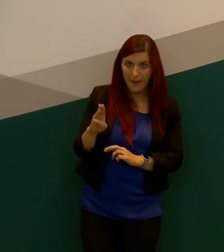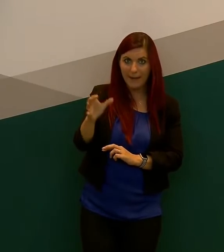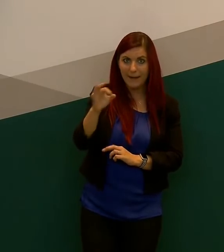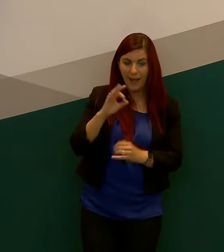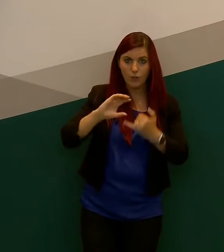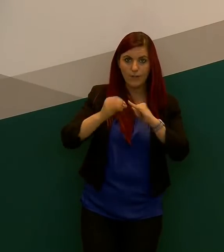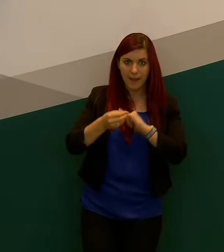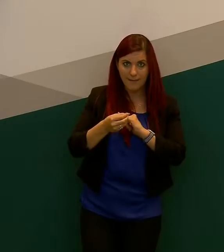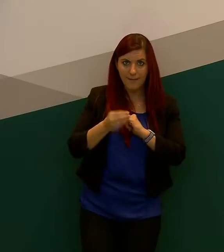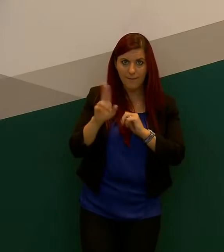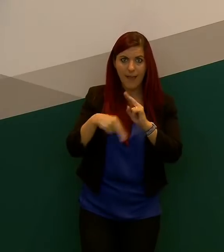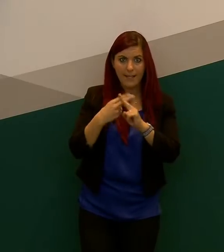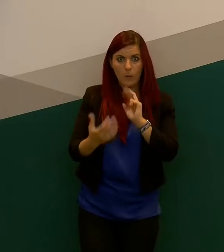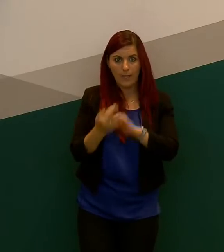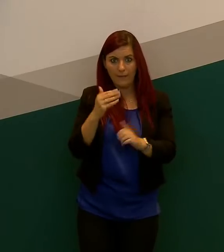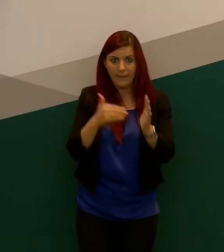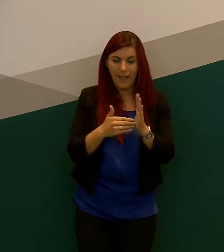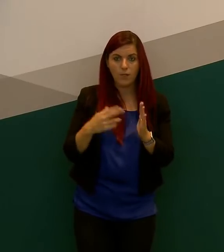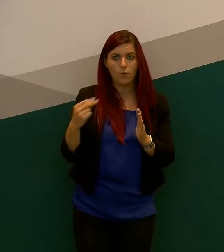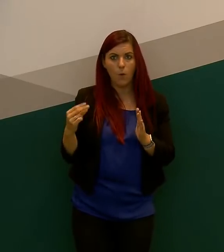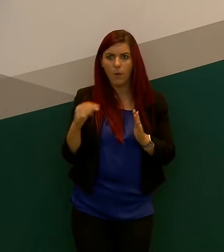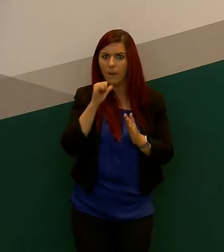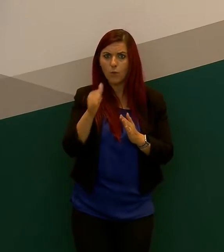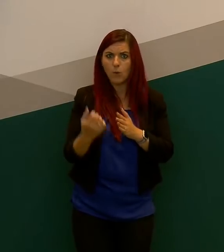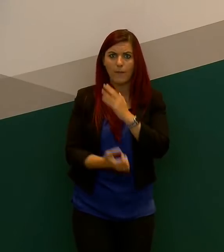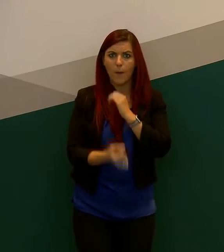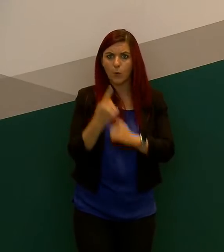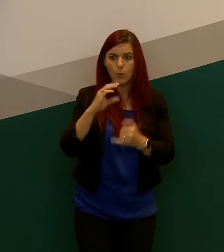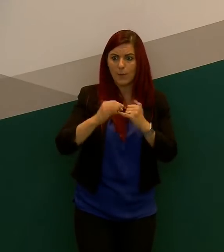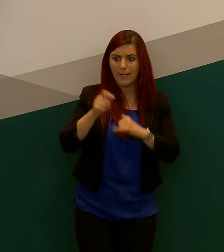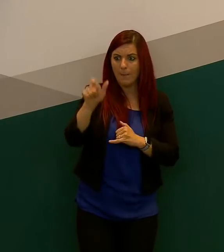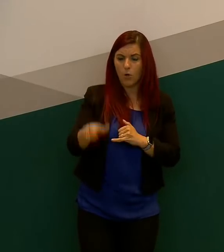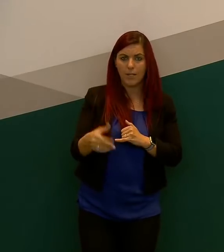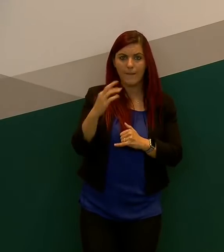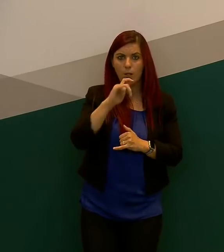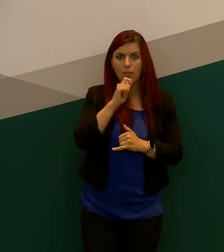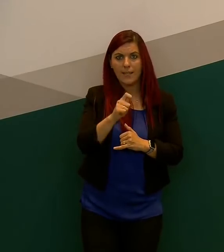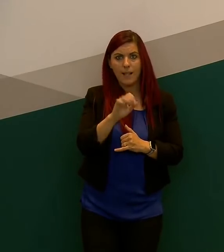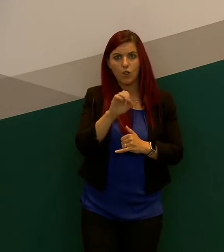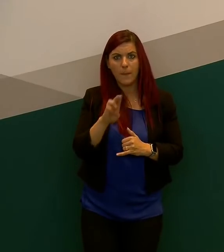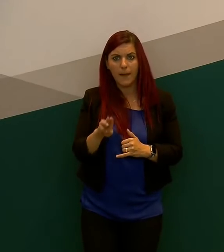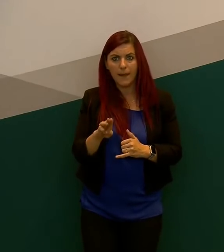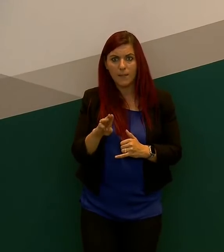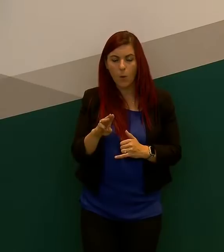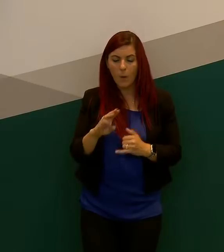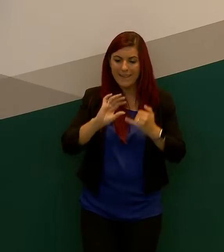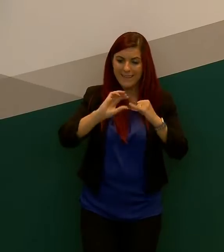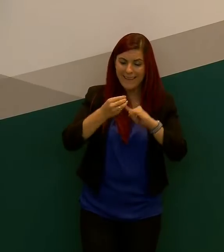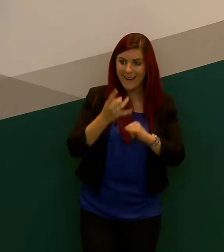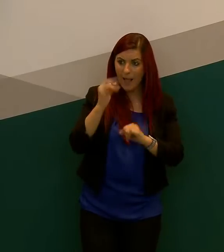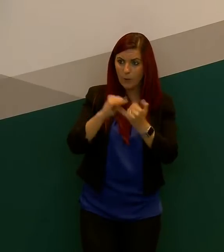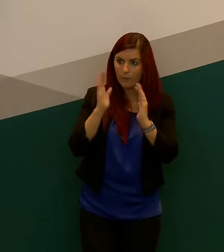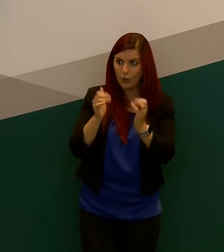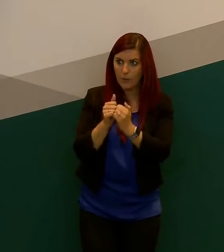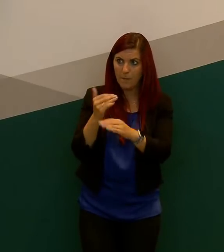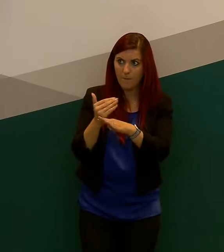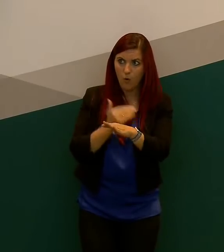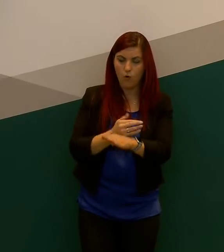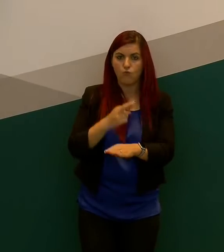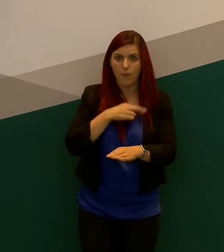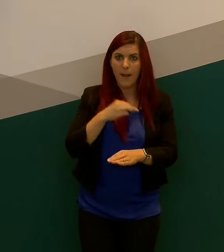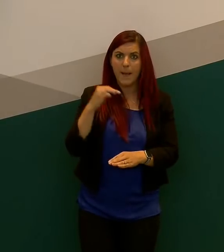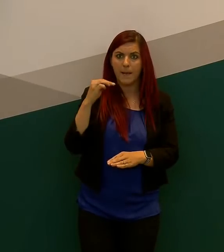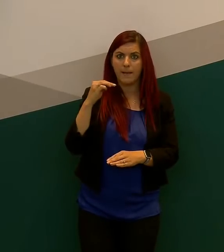and sets that out to a GP, we don't get the opportunity to test that individual. So testing and tracing is always going to be subservient